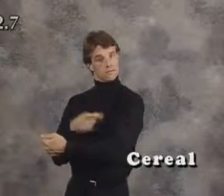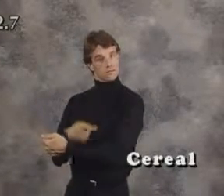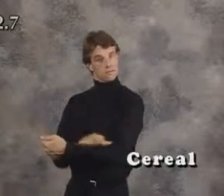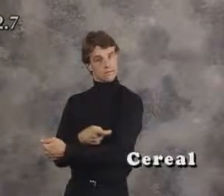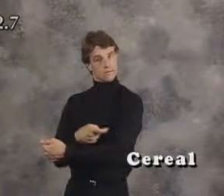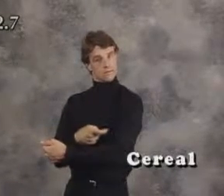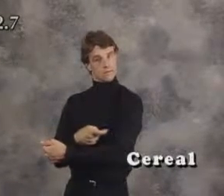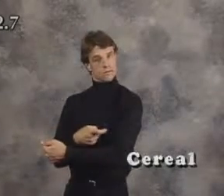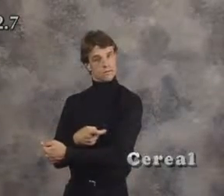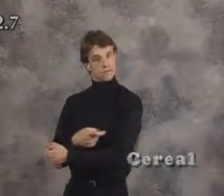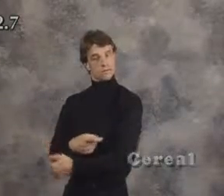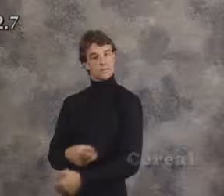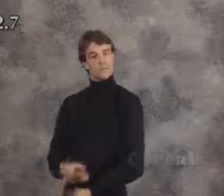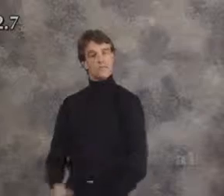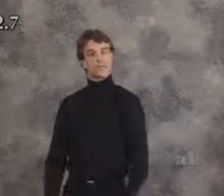Cereal.